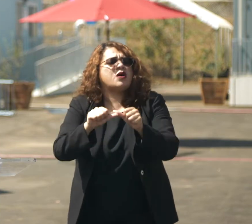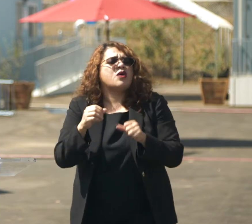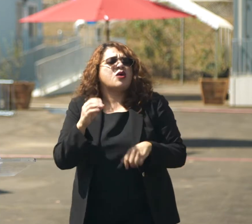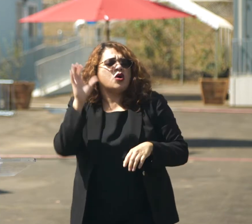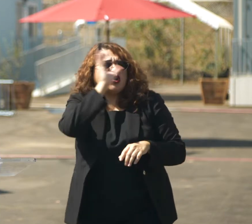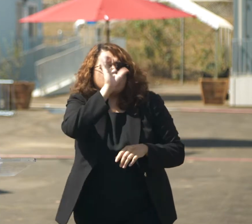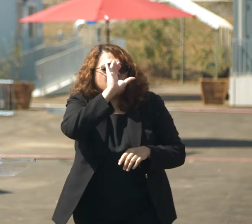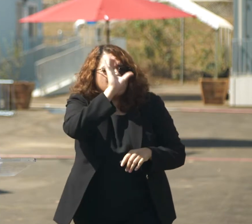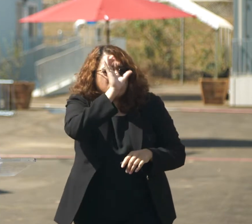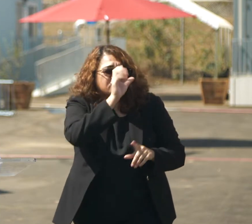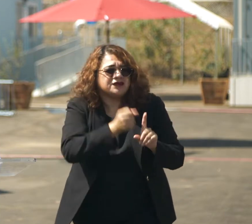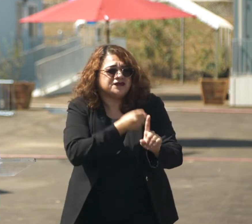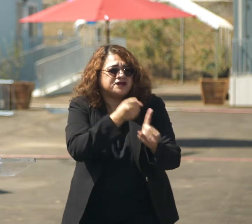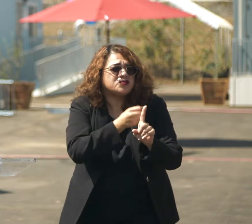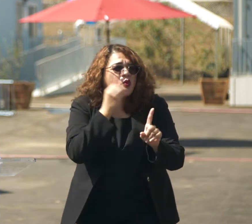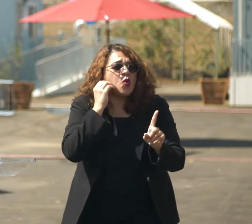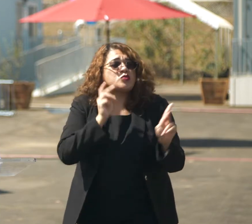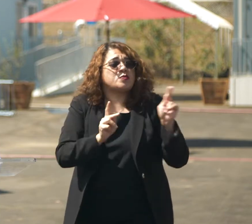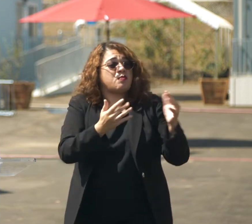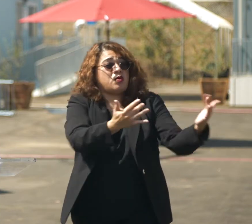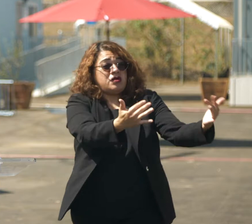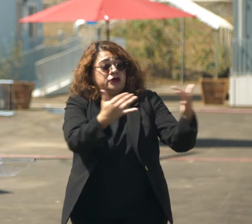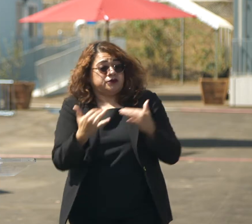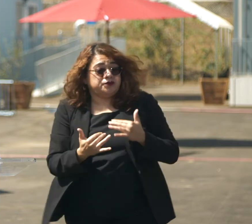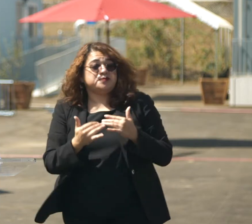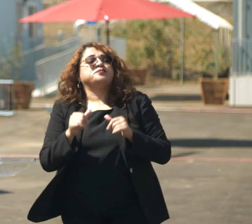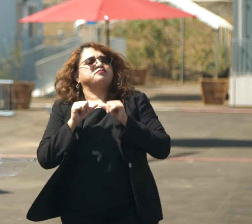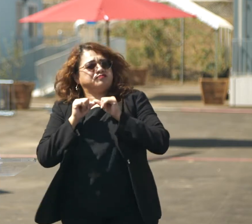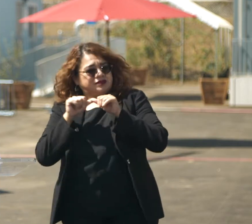bridge housing site in the future. And the city will continue